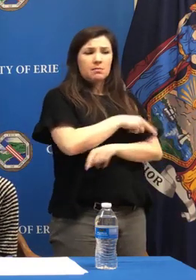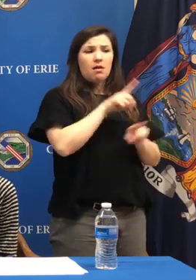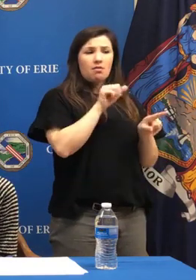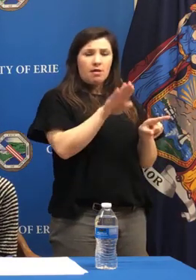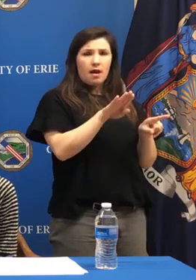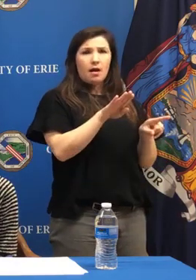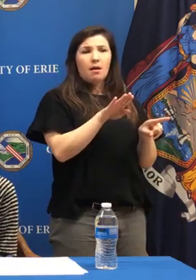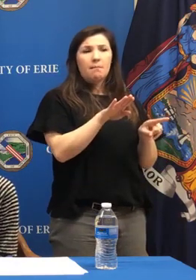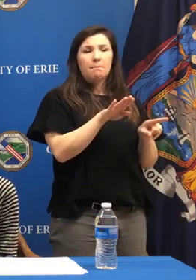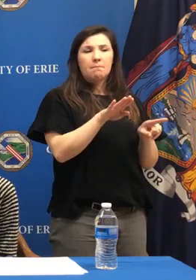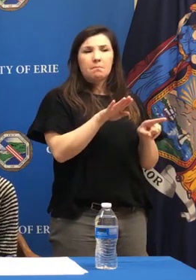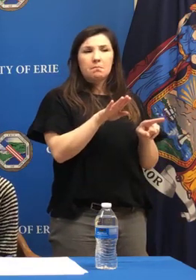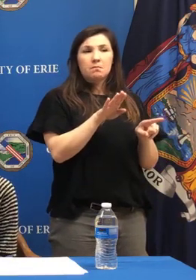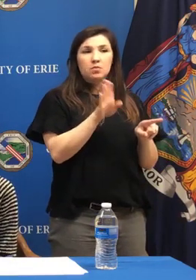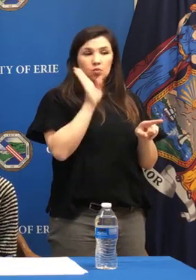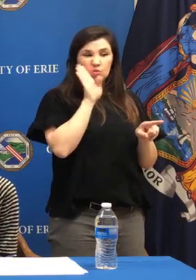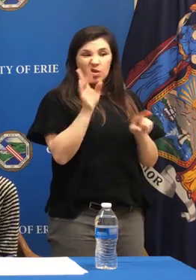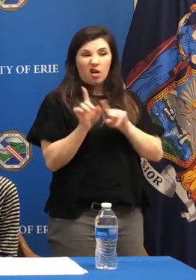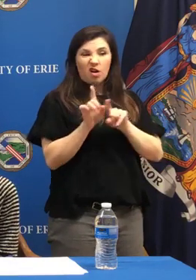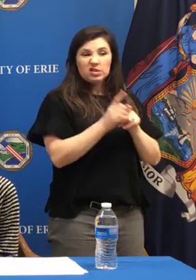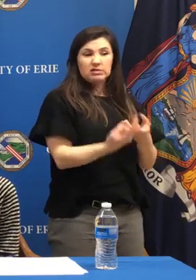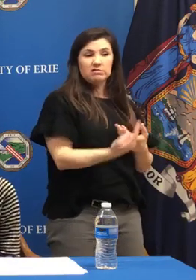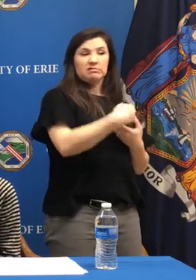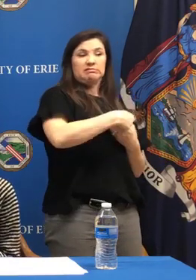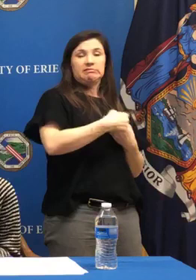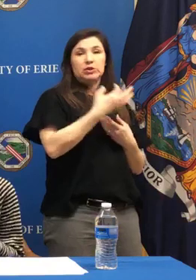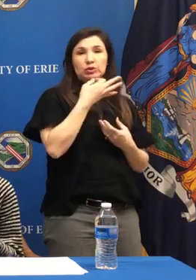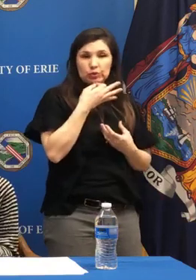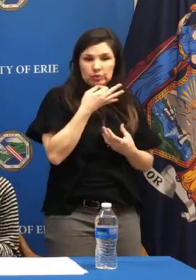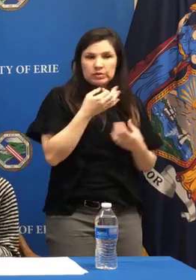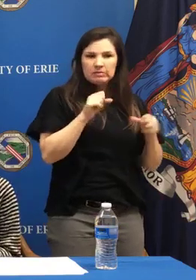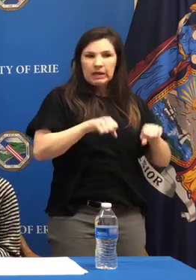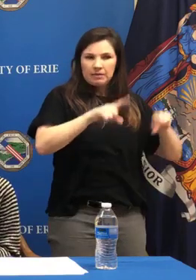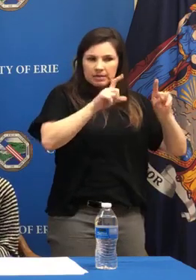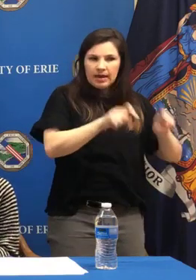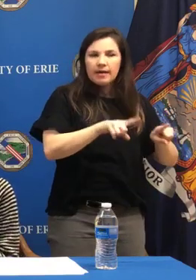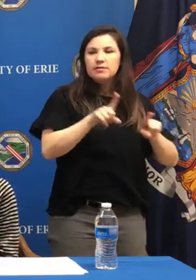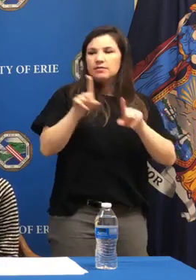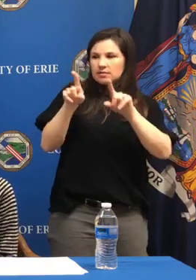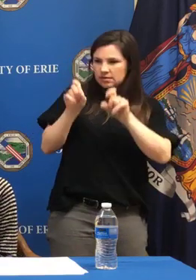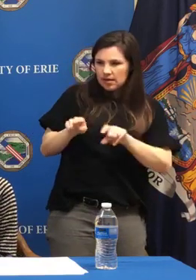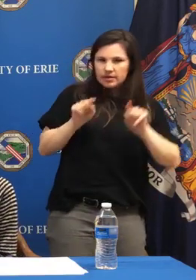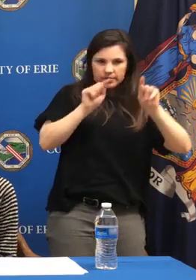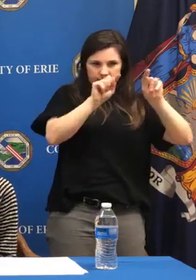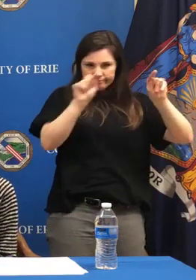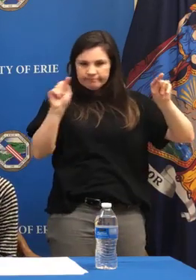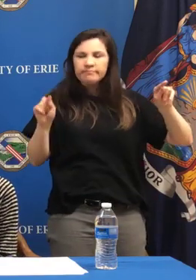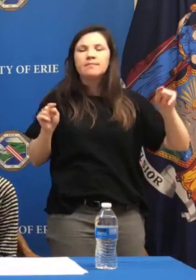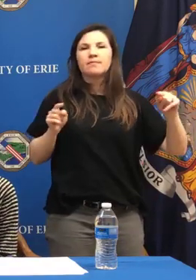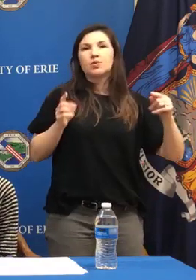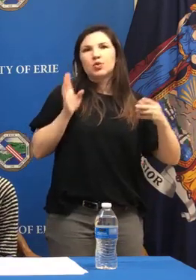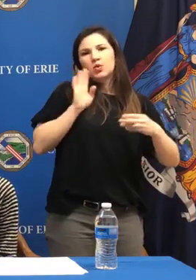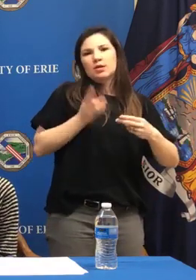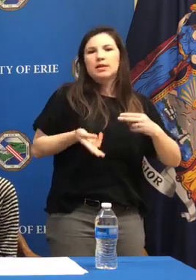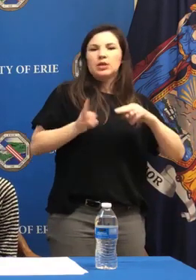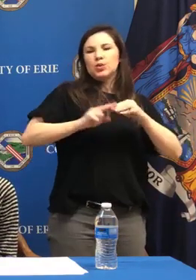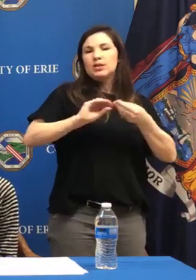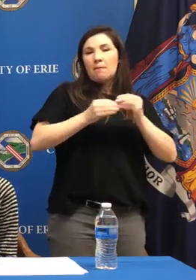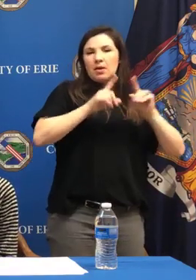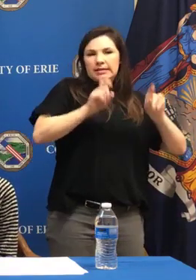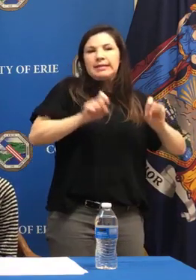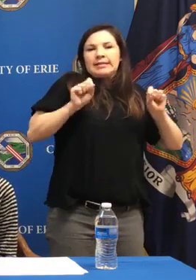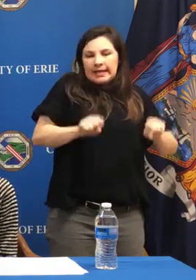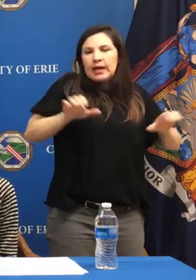in the community will also come on board soon. And so that, again, will be able to increase the testing capacity in our community. I think